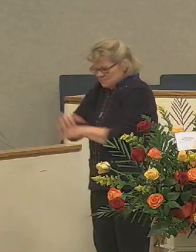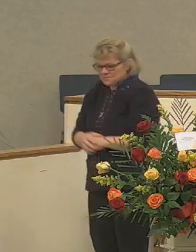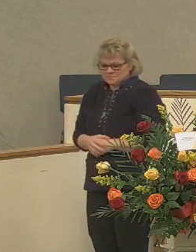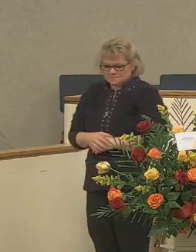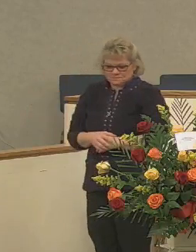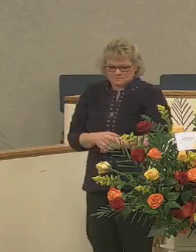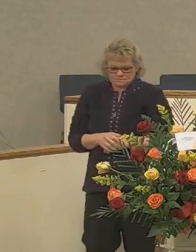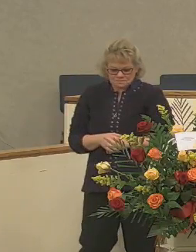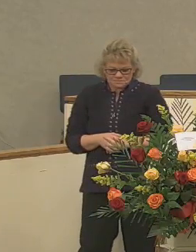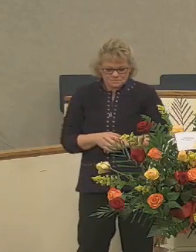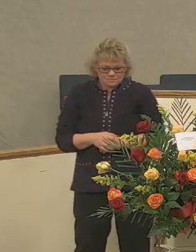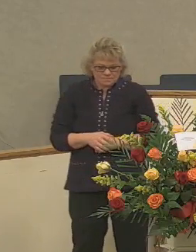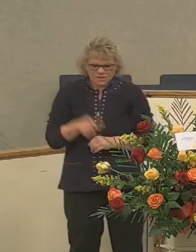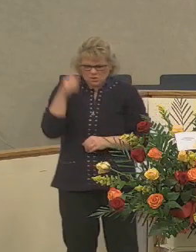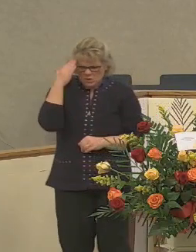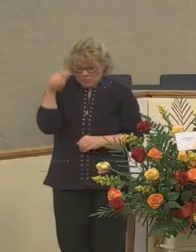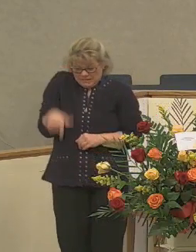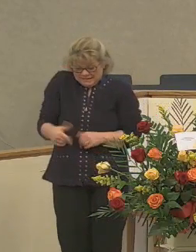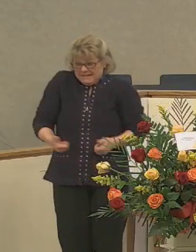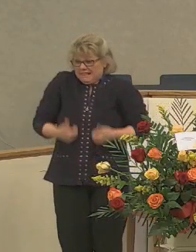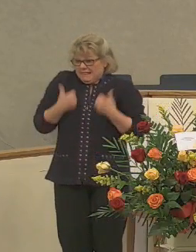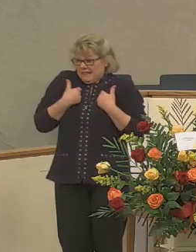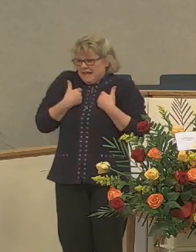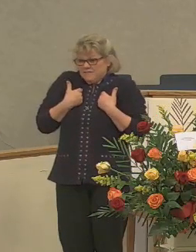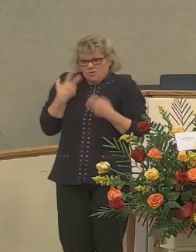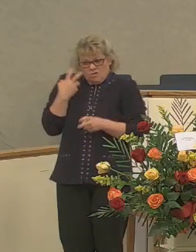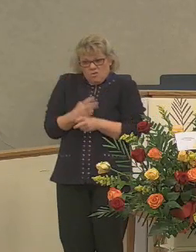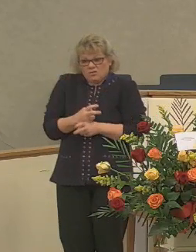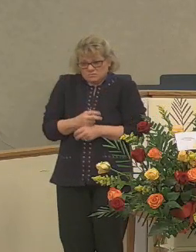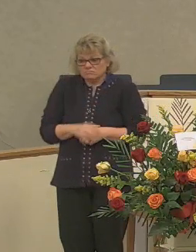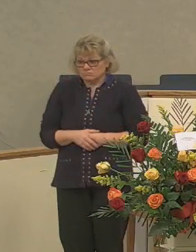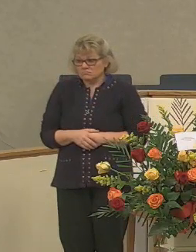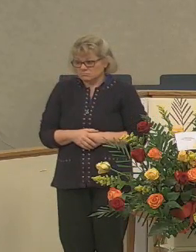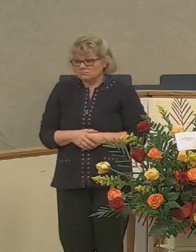know, this life can be difficult.